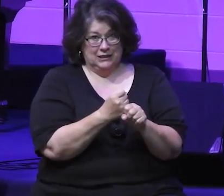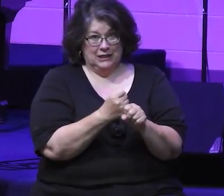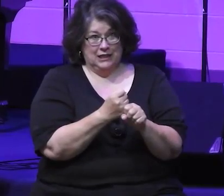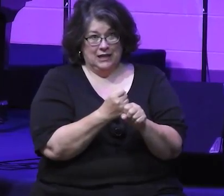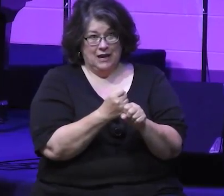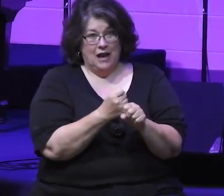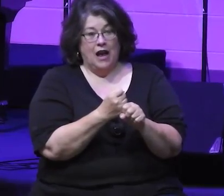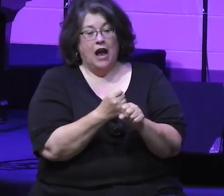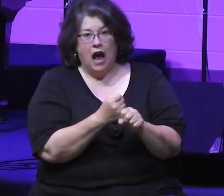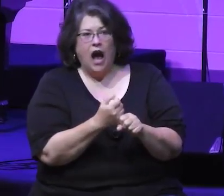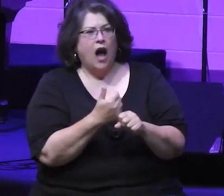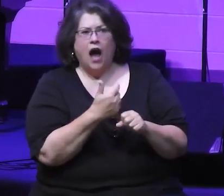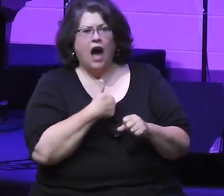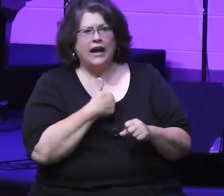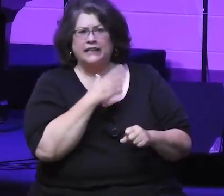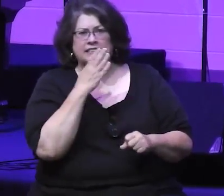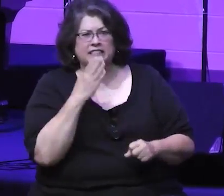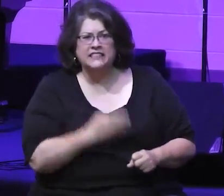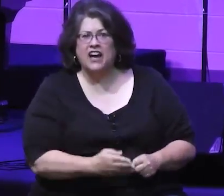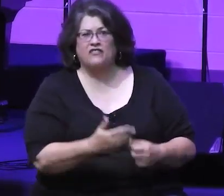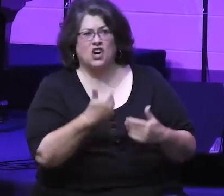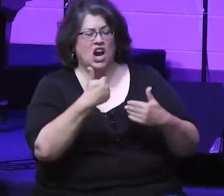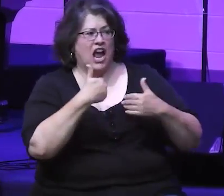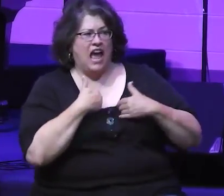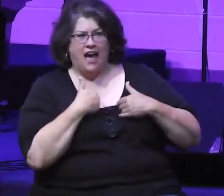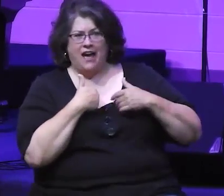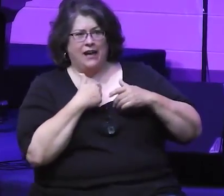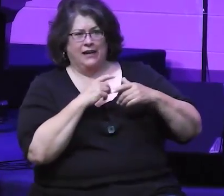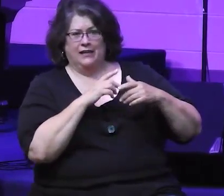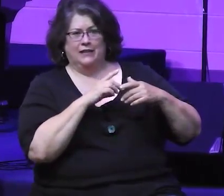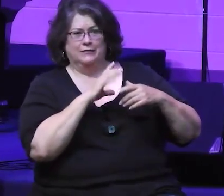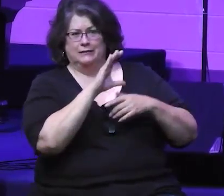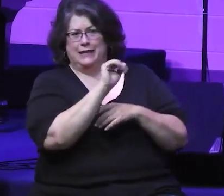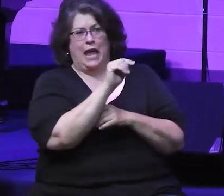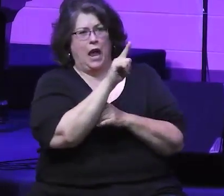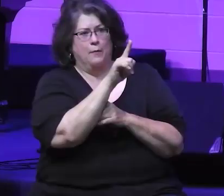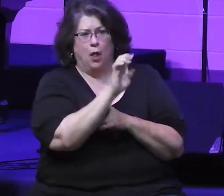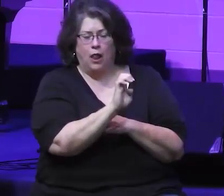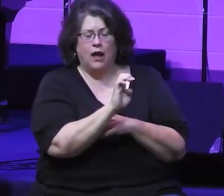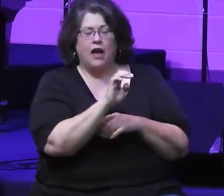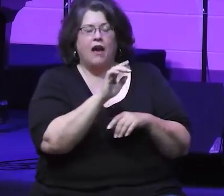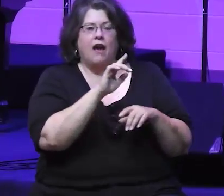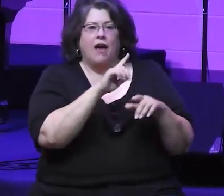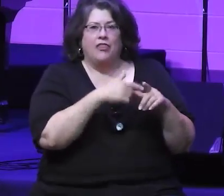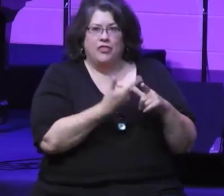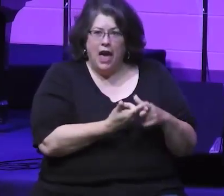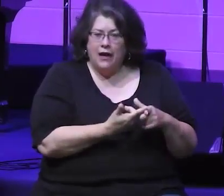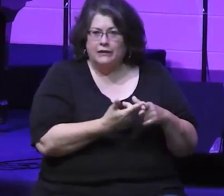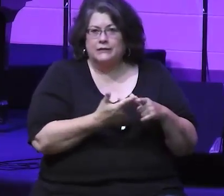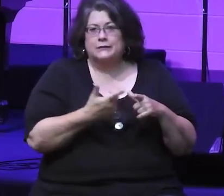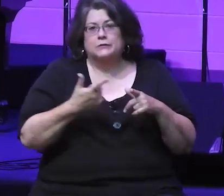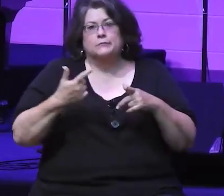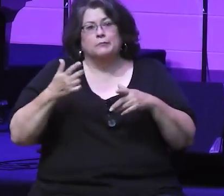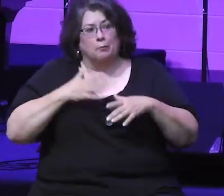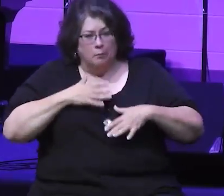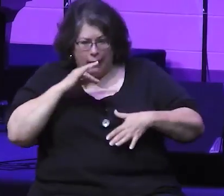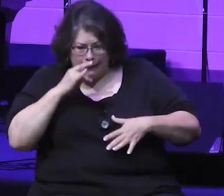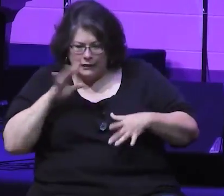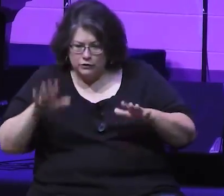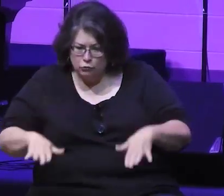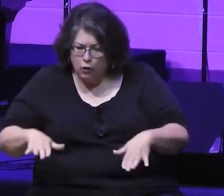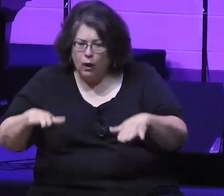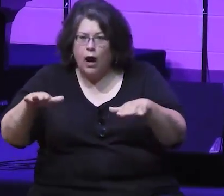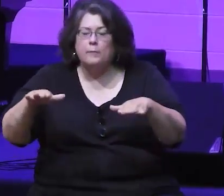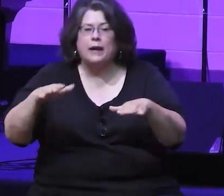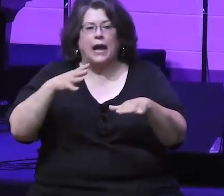Dual Income No Kids, at which point the world was my oyster, and my wife and I decided that it was okay for us to have TV